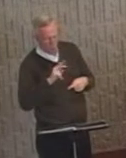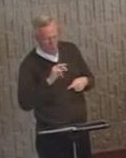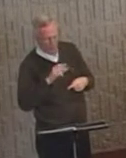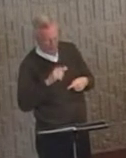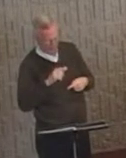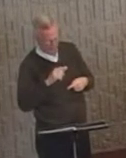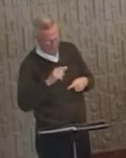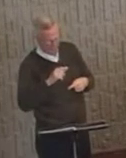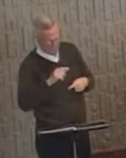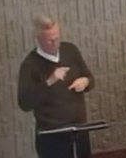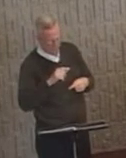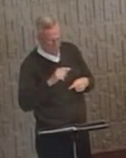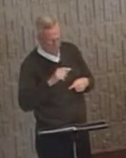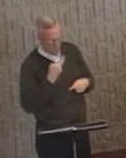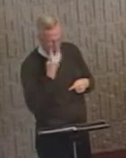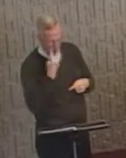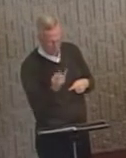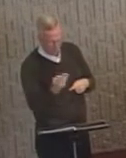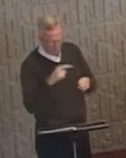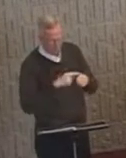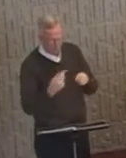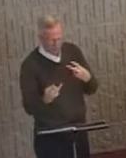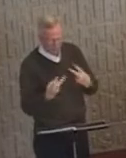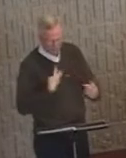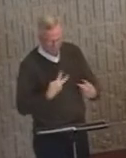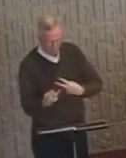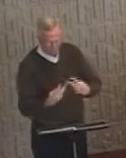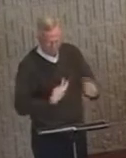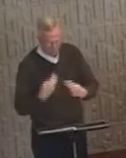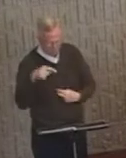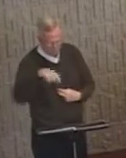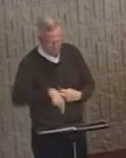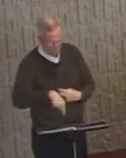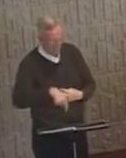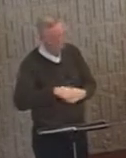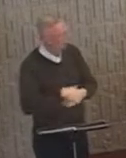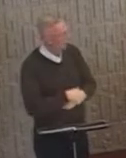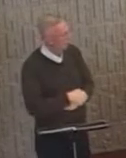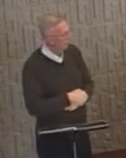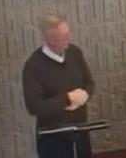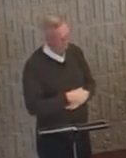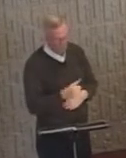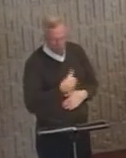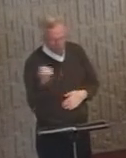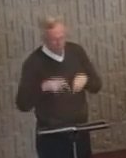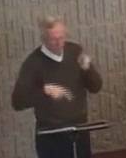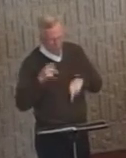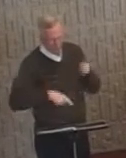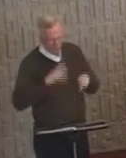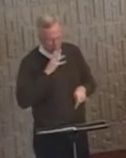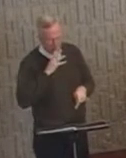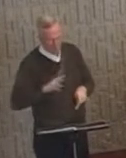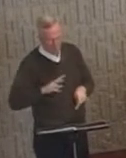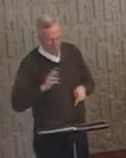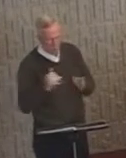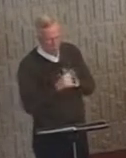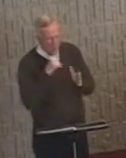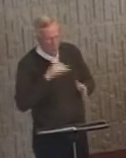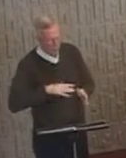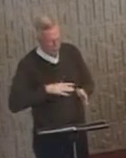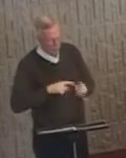below. Now, pedestrians and cyclists and other cars went right by her without ever a